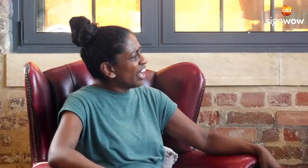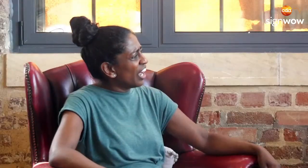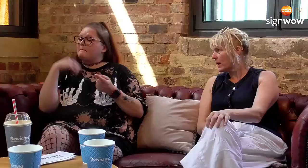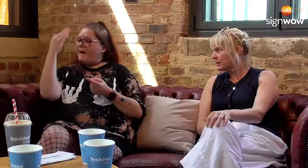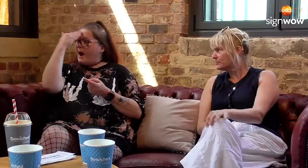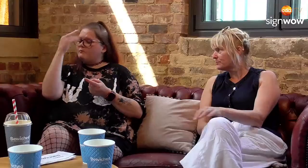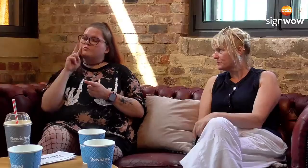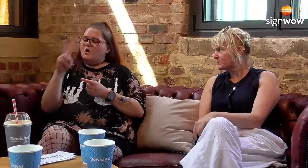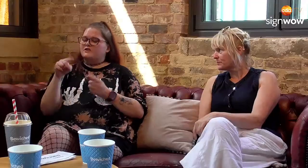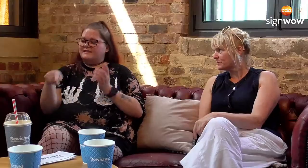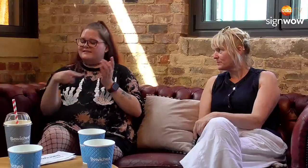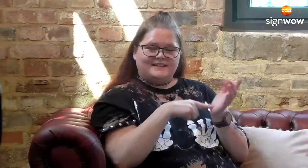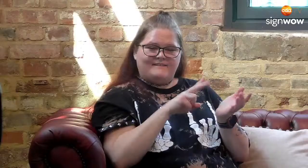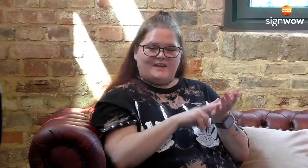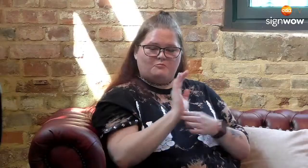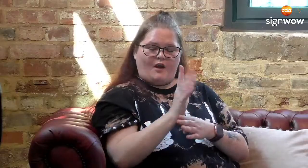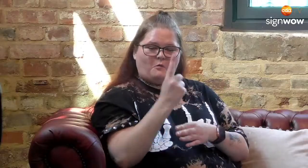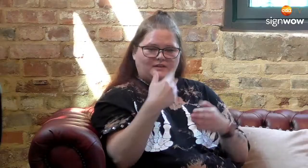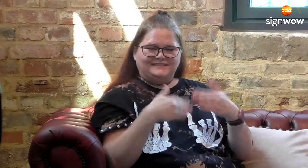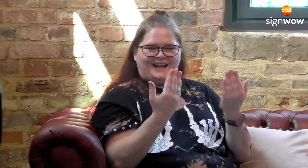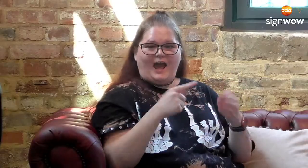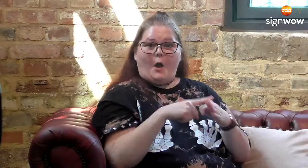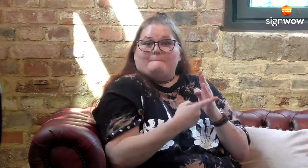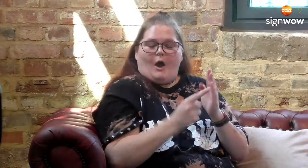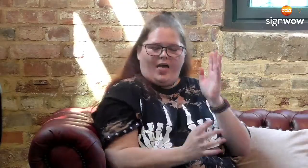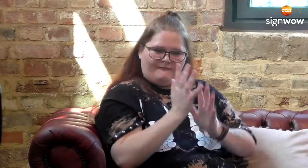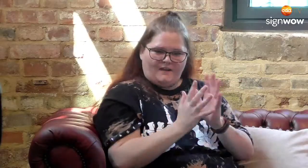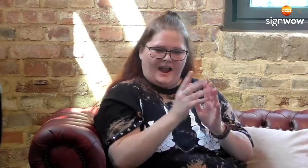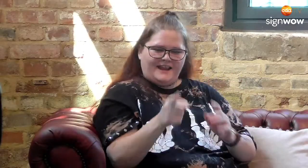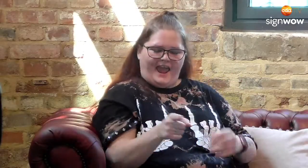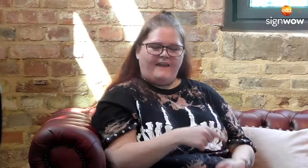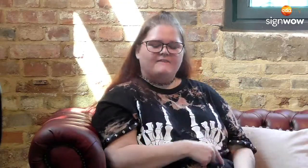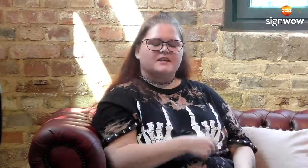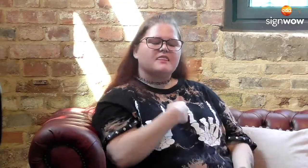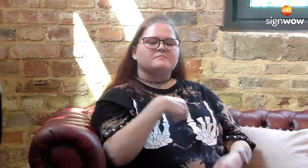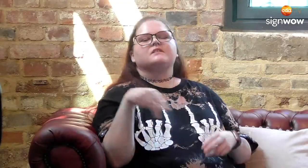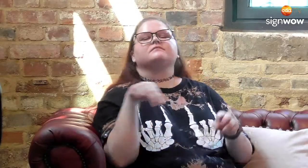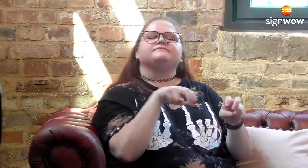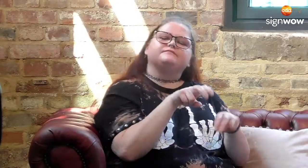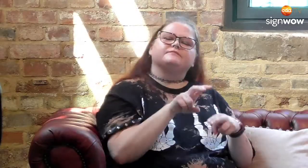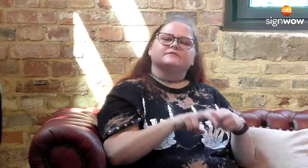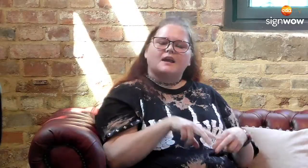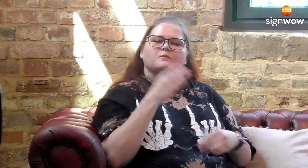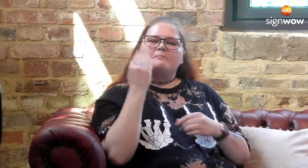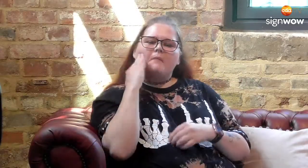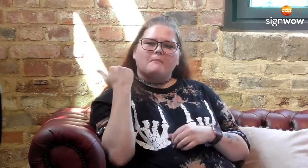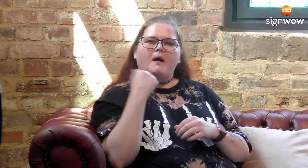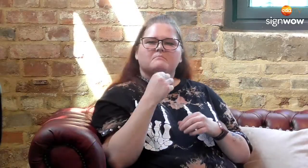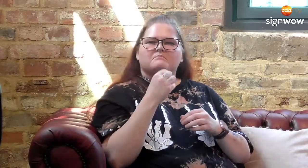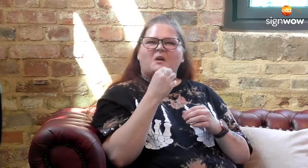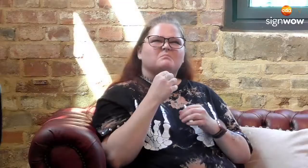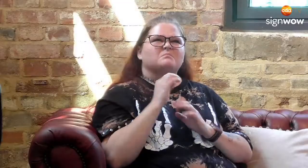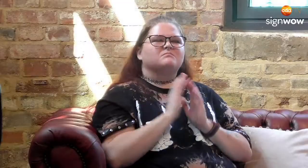place? Yeah, so it was my mum actually who was watching a TV programme one day about this Hellfire Cave,